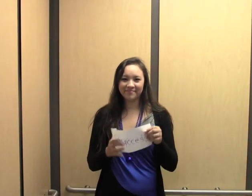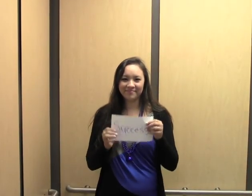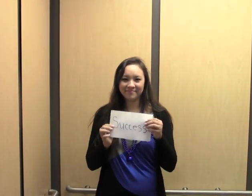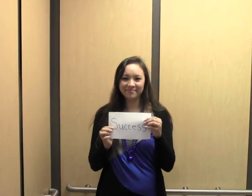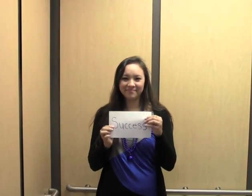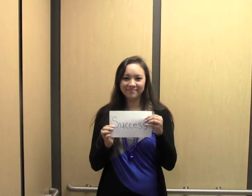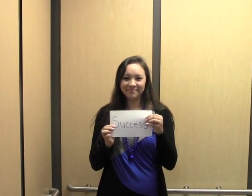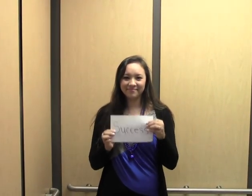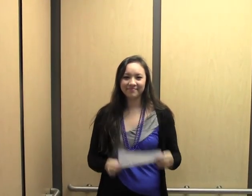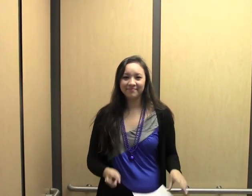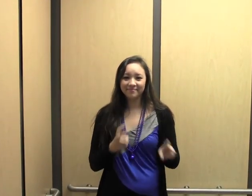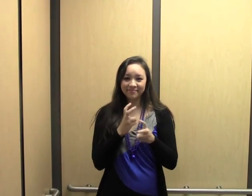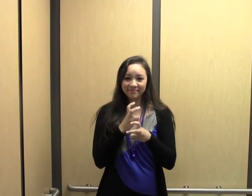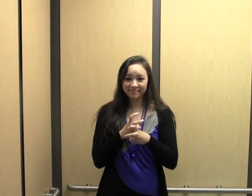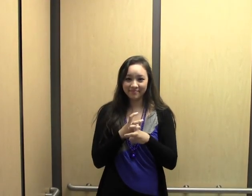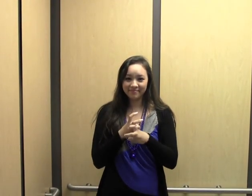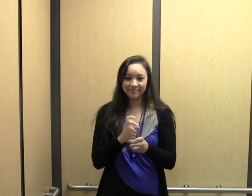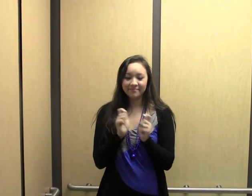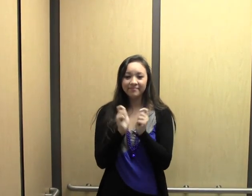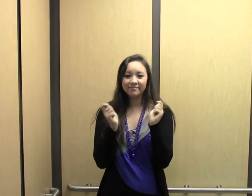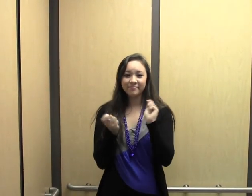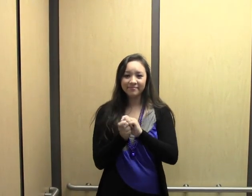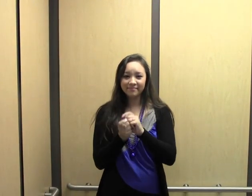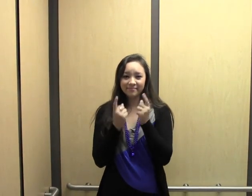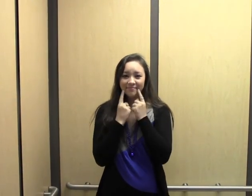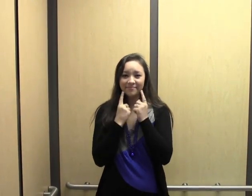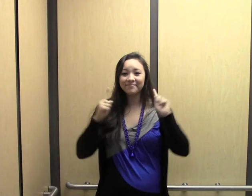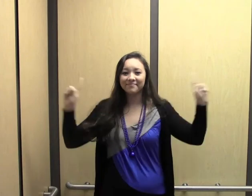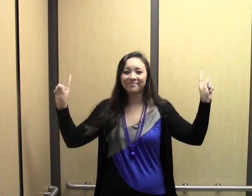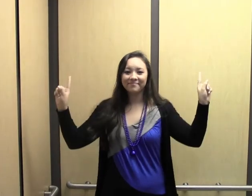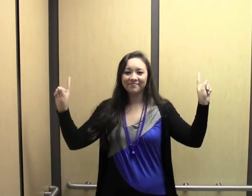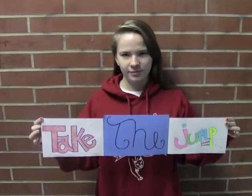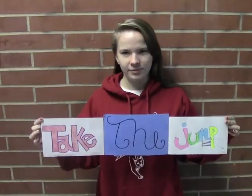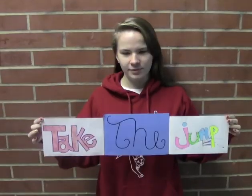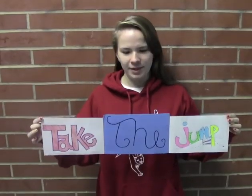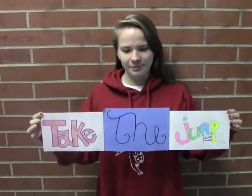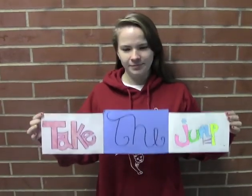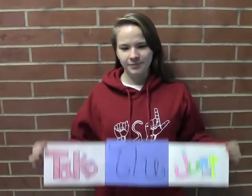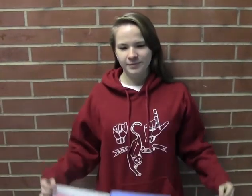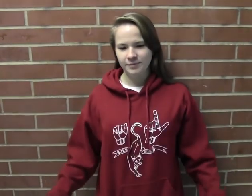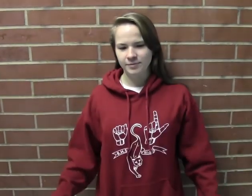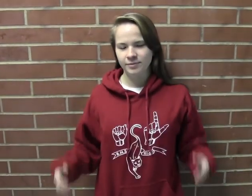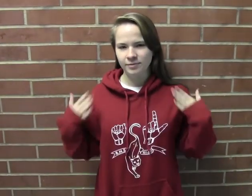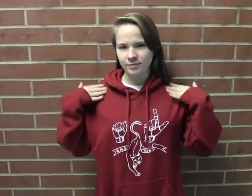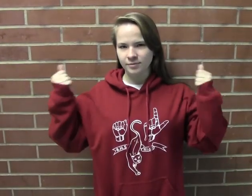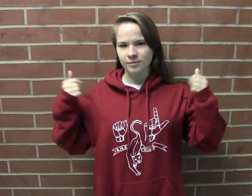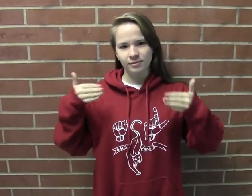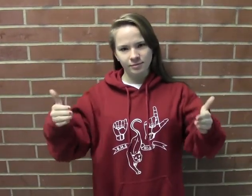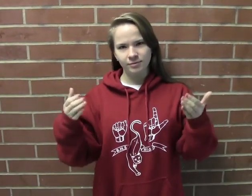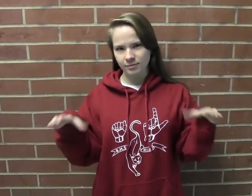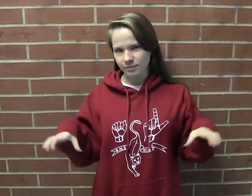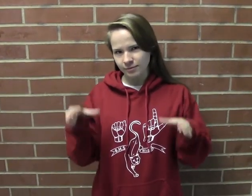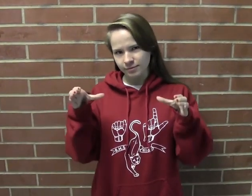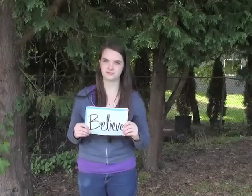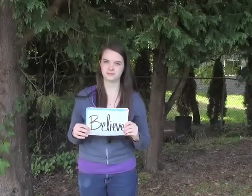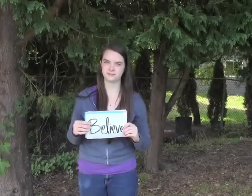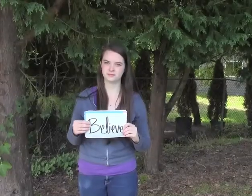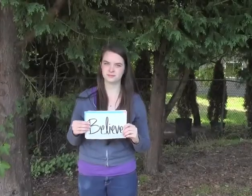you let it take you over. When everything is out, you gotta take it in. This has